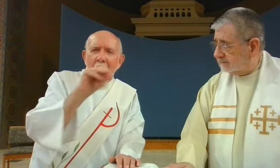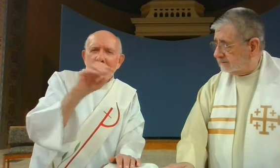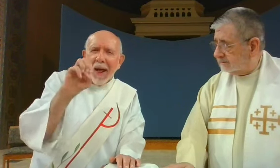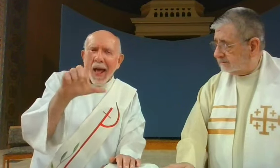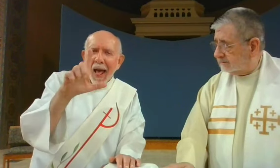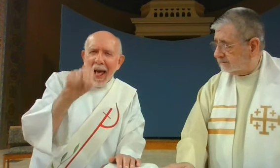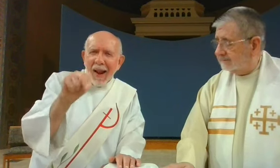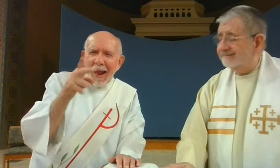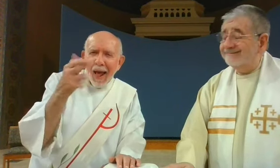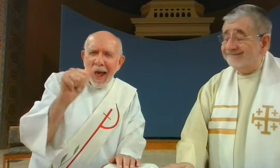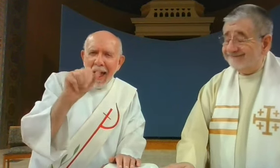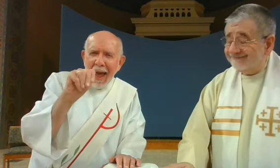Bob Allen